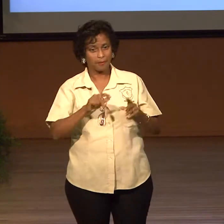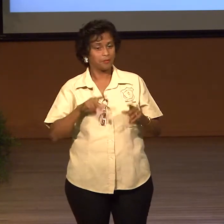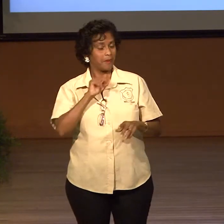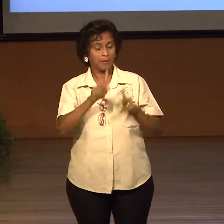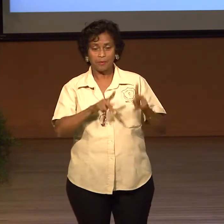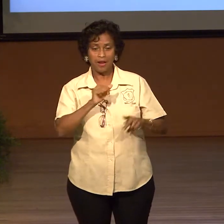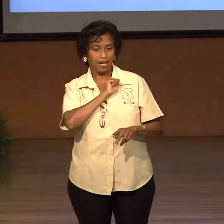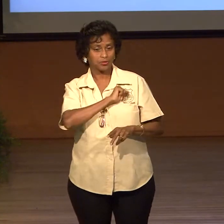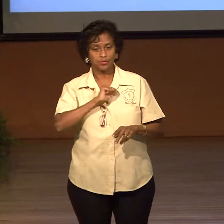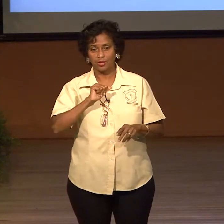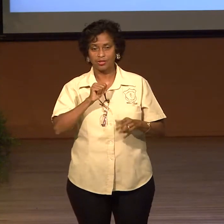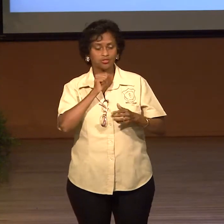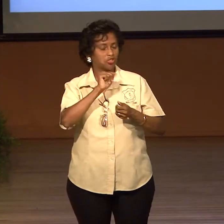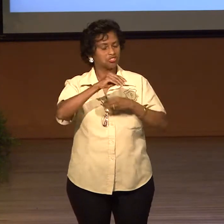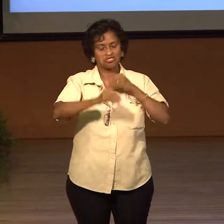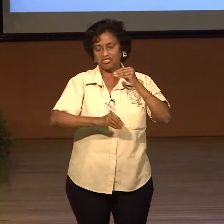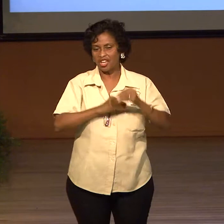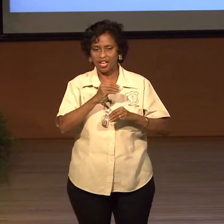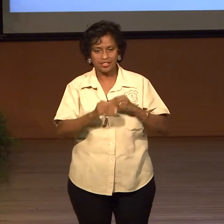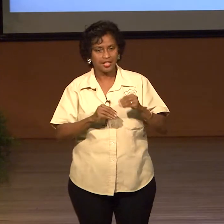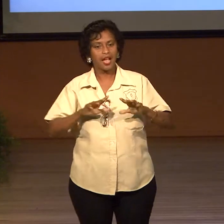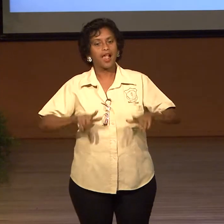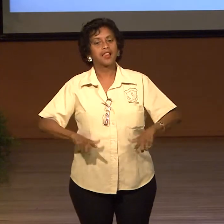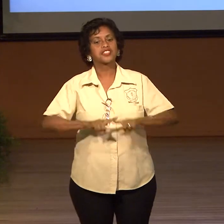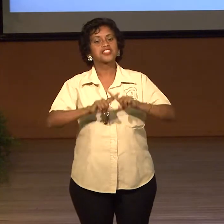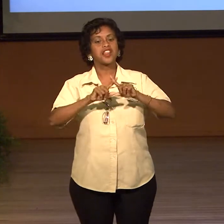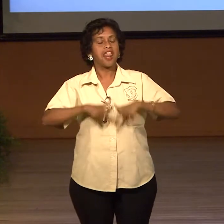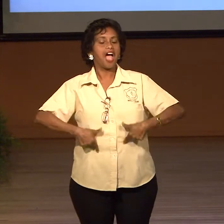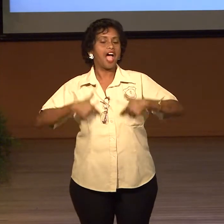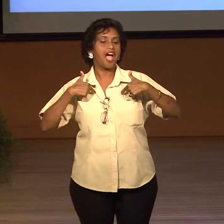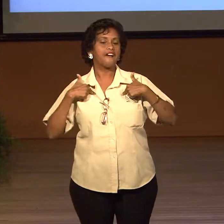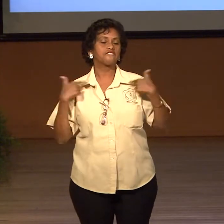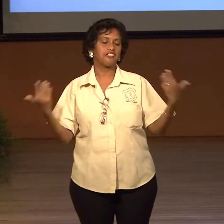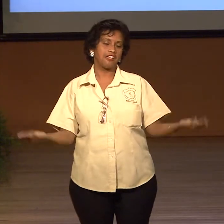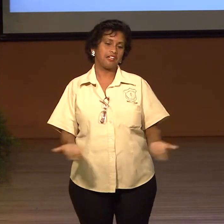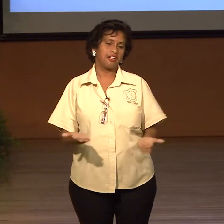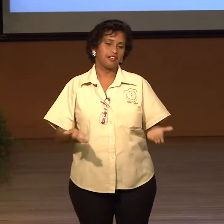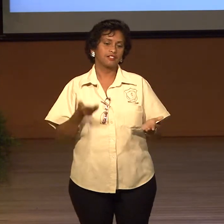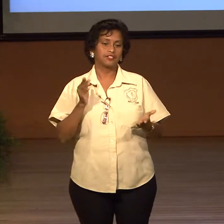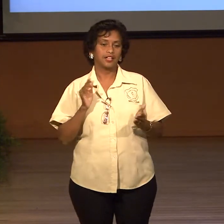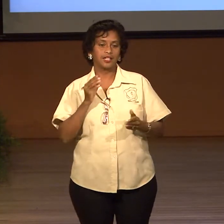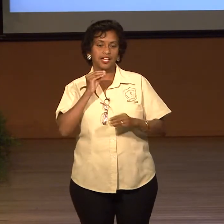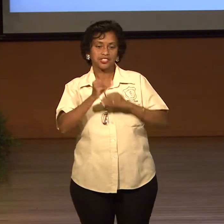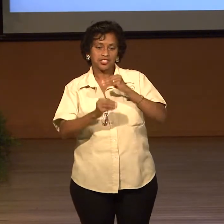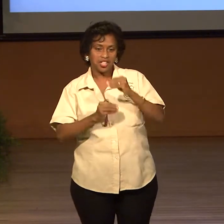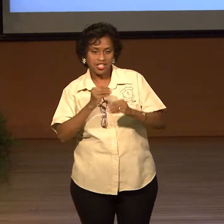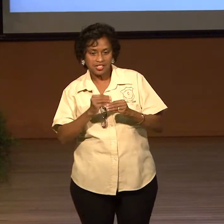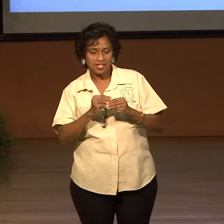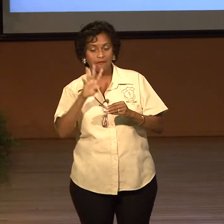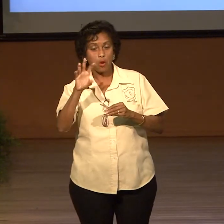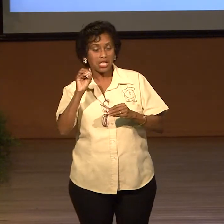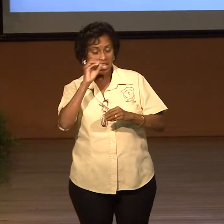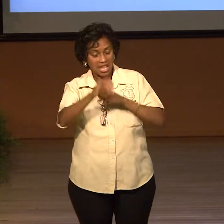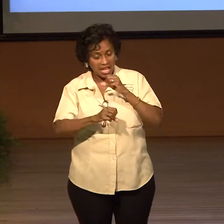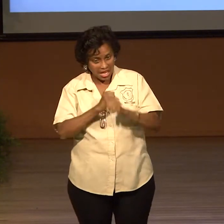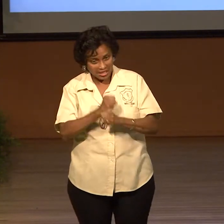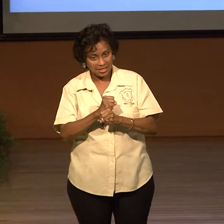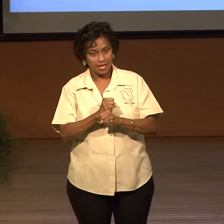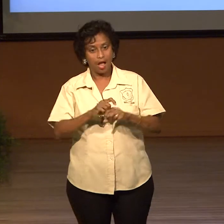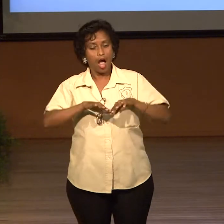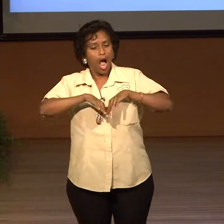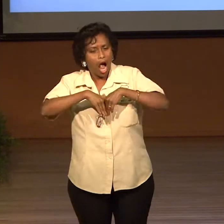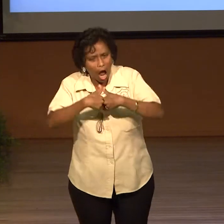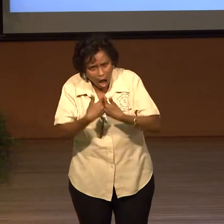as a body of persons working in psychiatry and psychology, how does the profession see